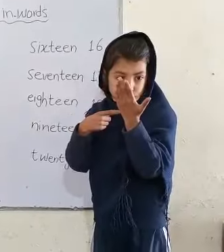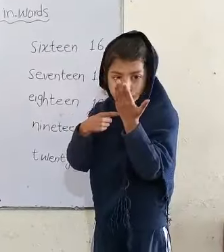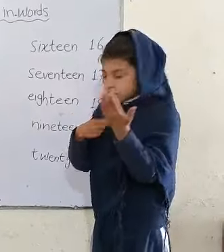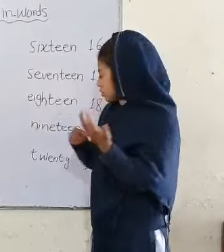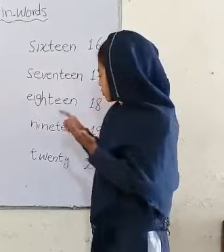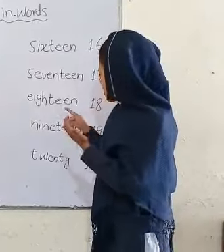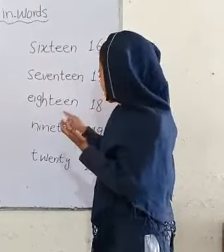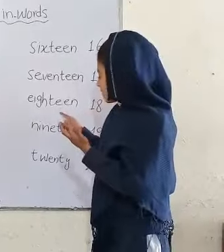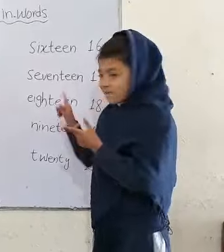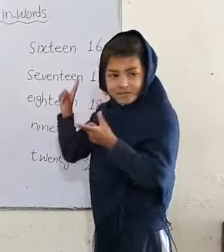double E